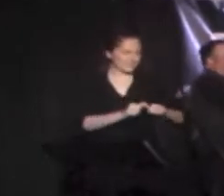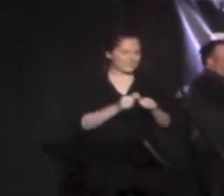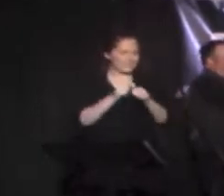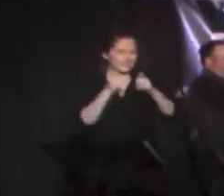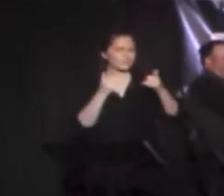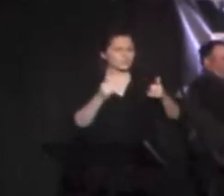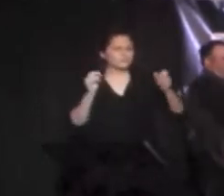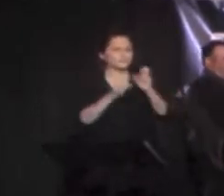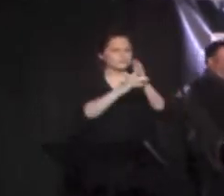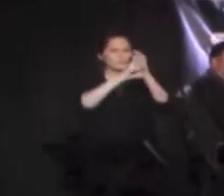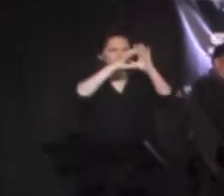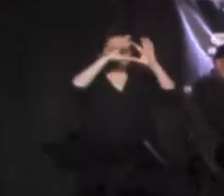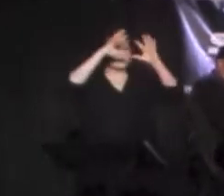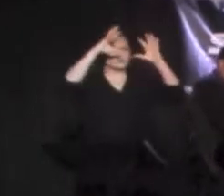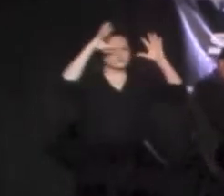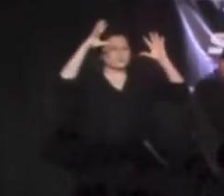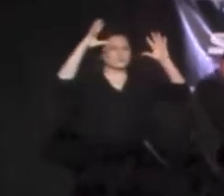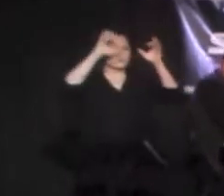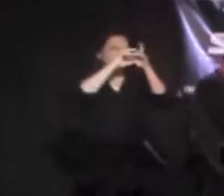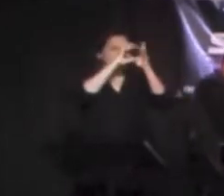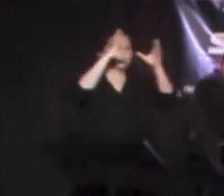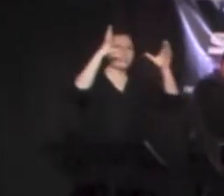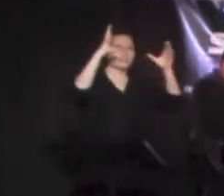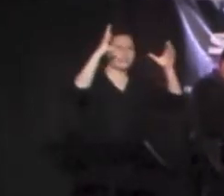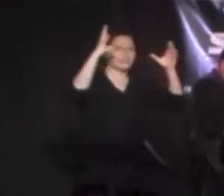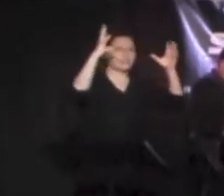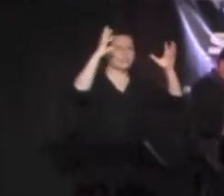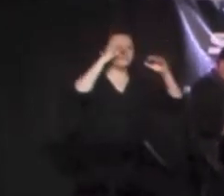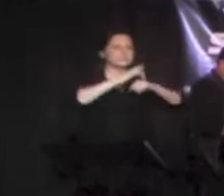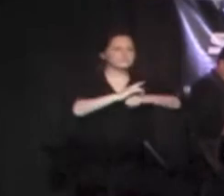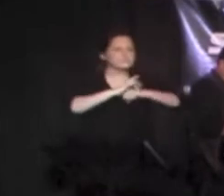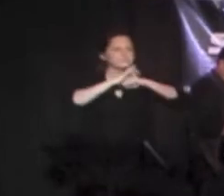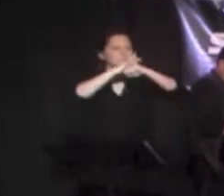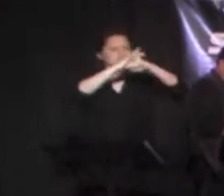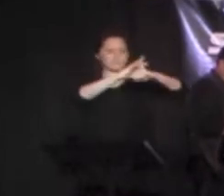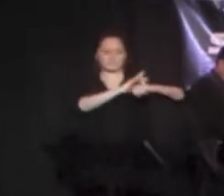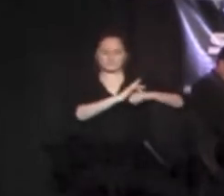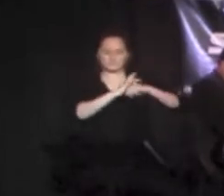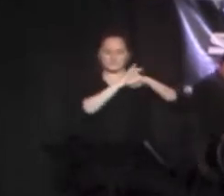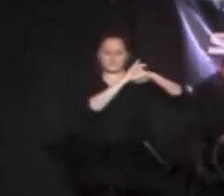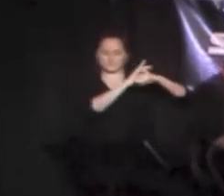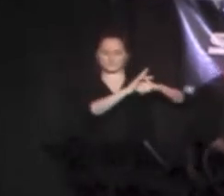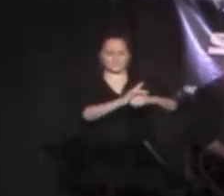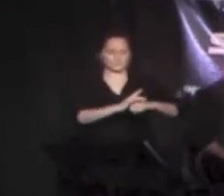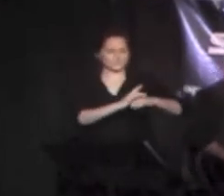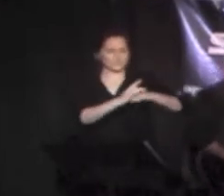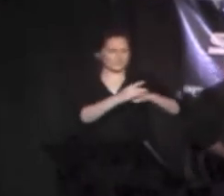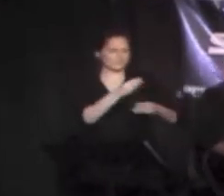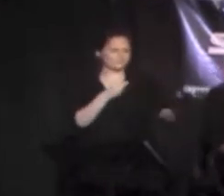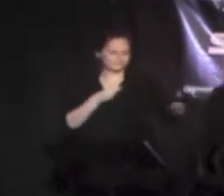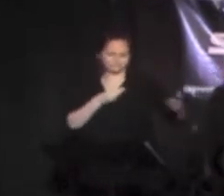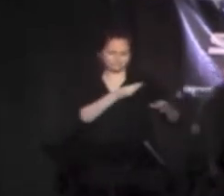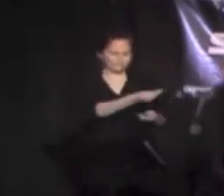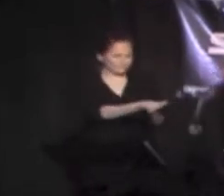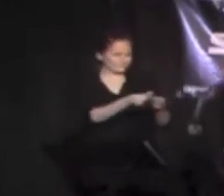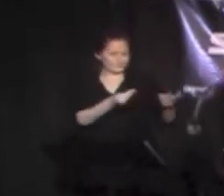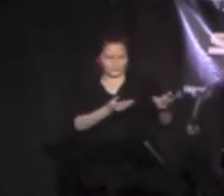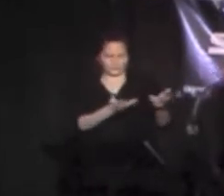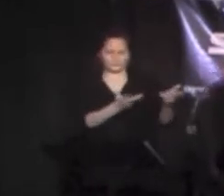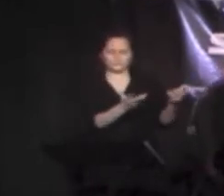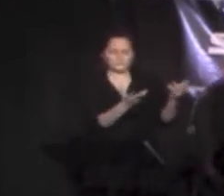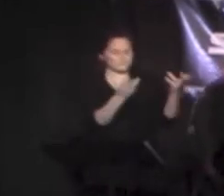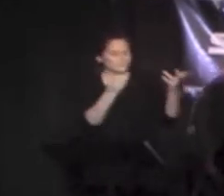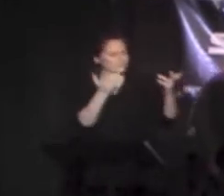And now the end is playing over, over in my mind And well I needed